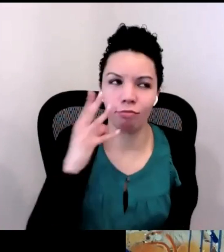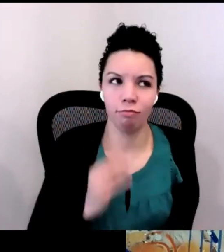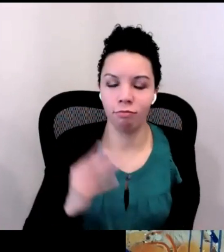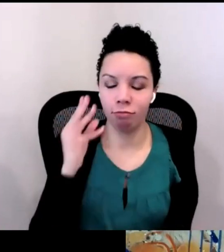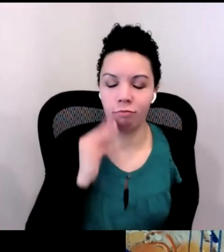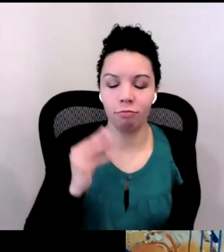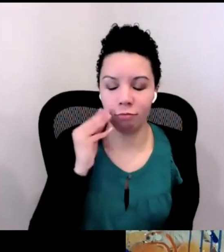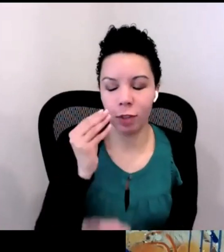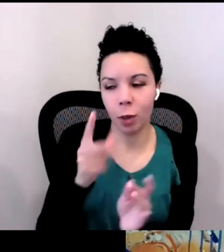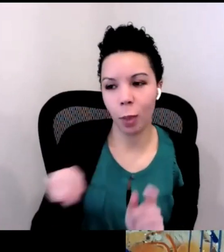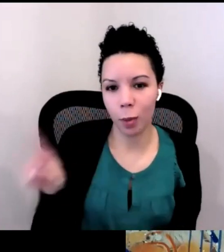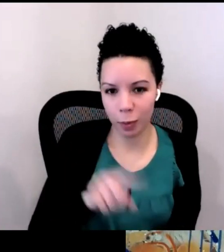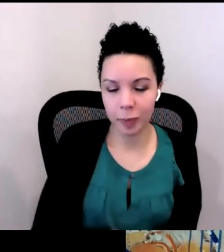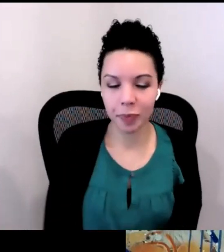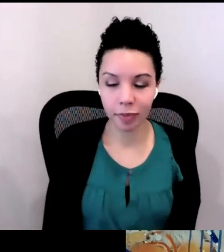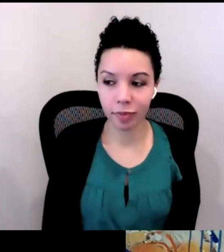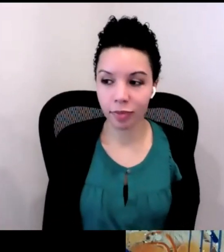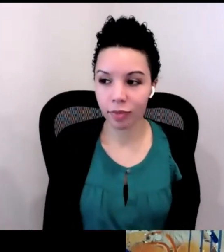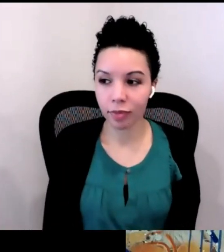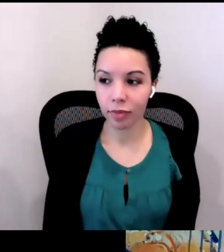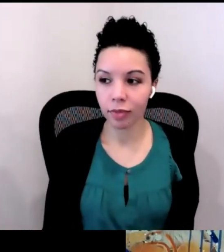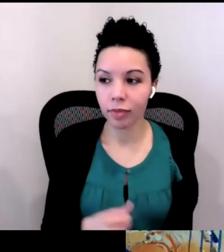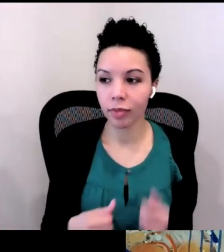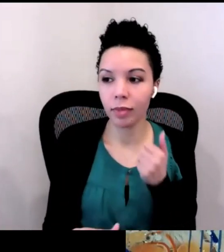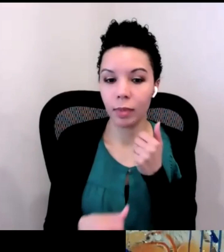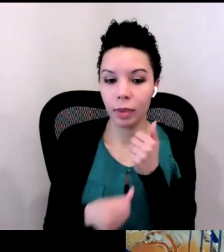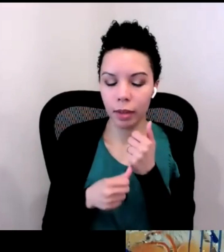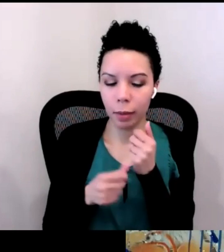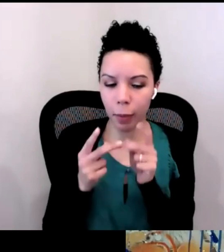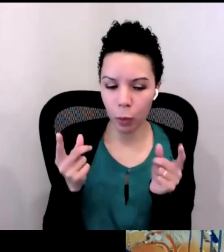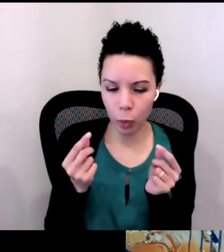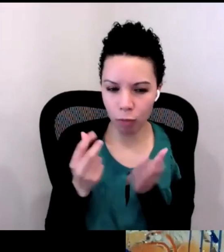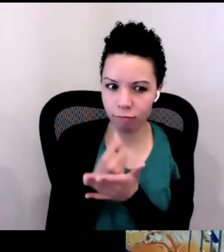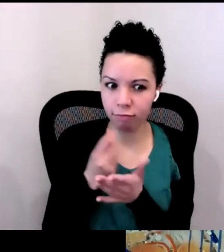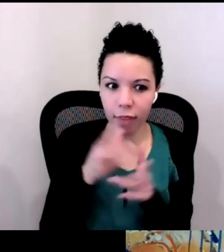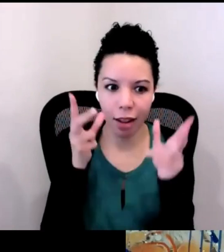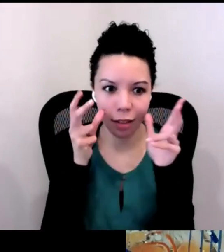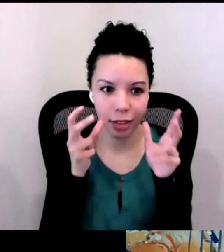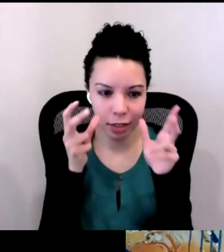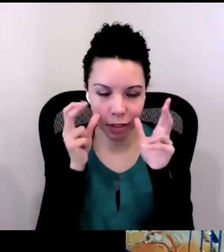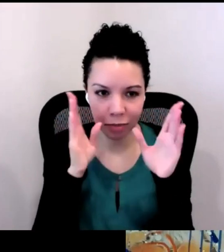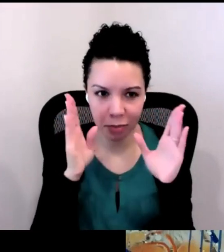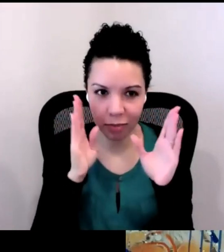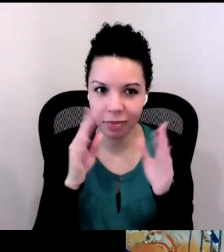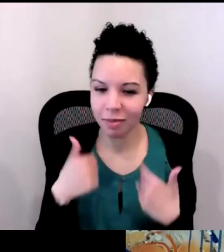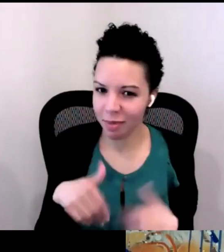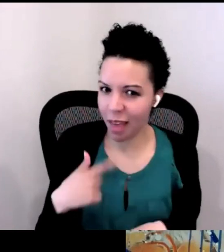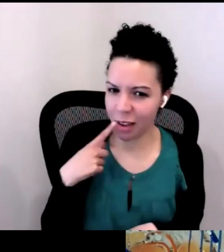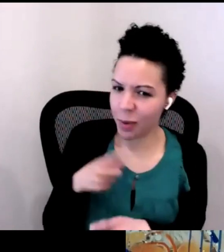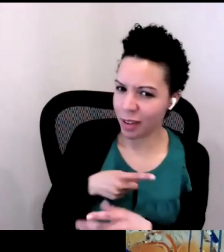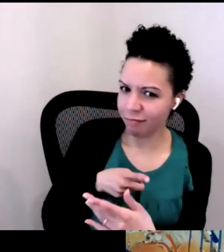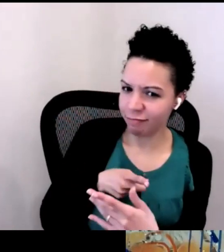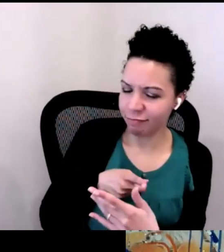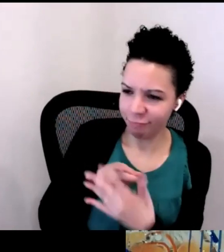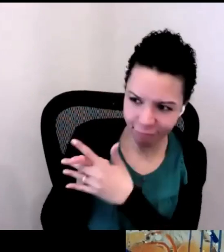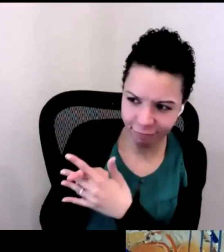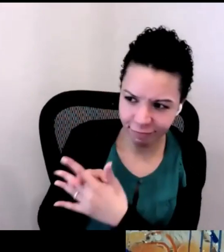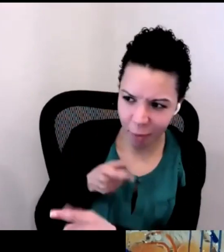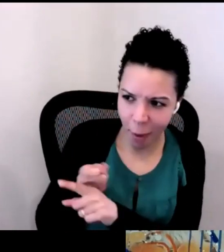you. Assistant positions are where you listen. Ooh, I really think we got through to him. I think we